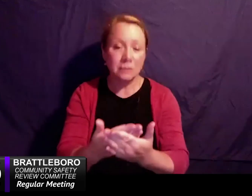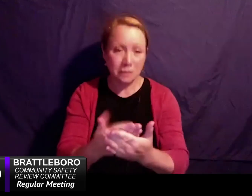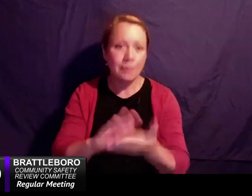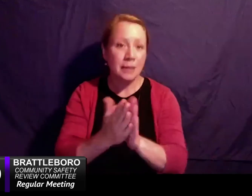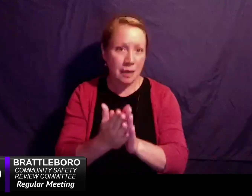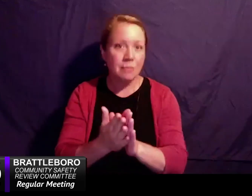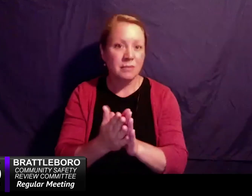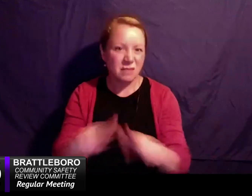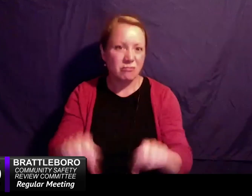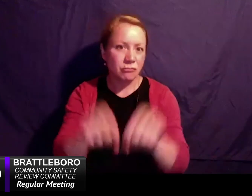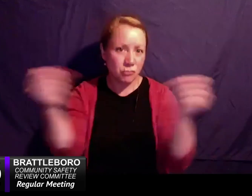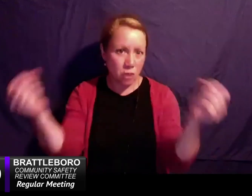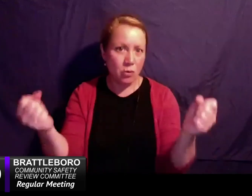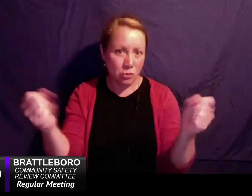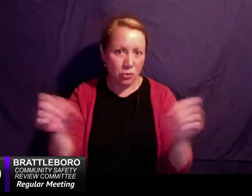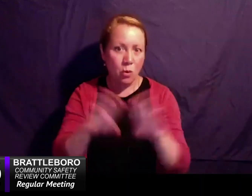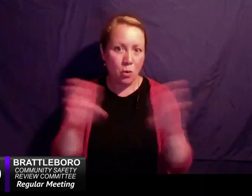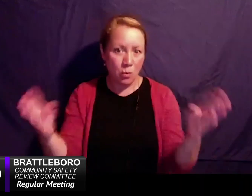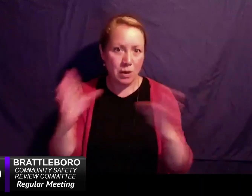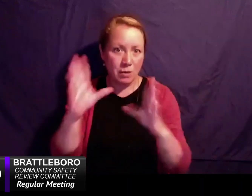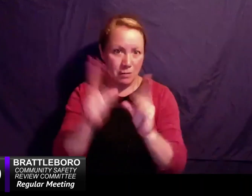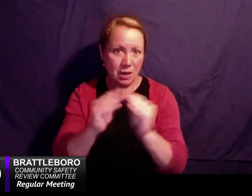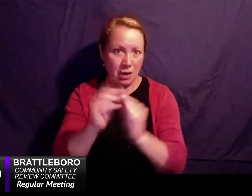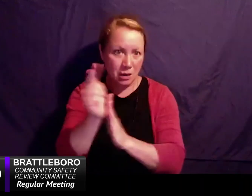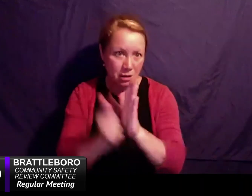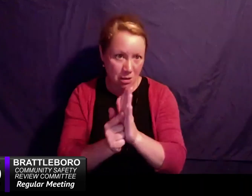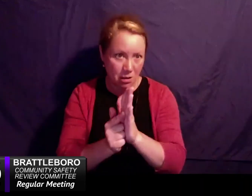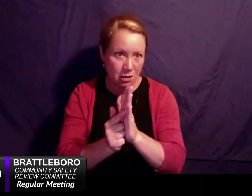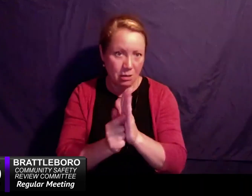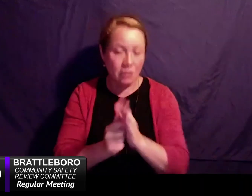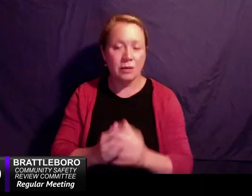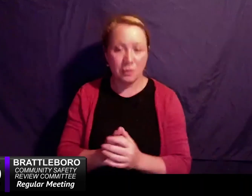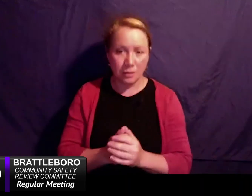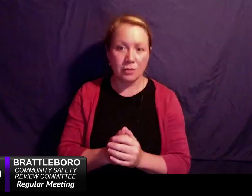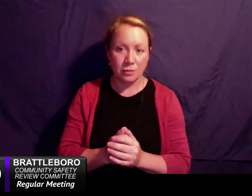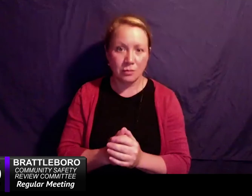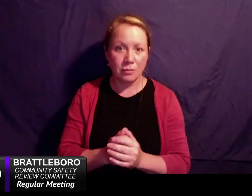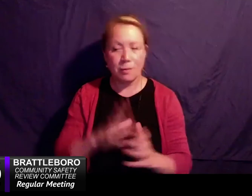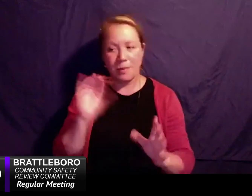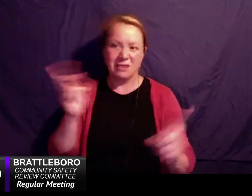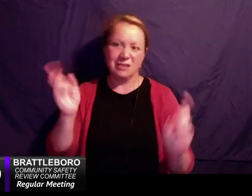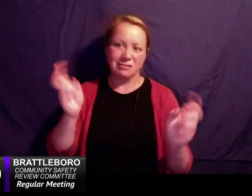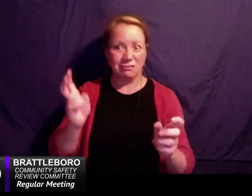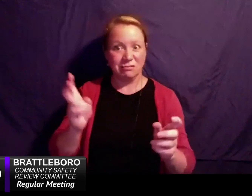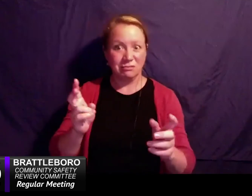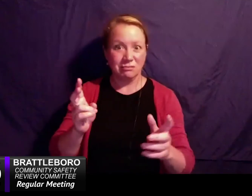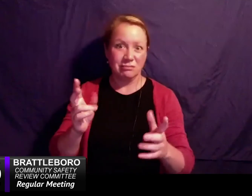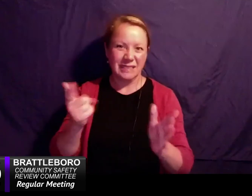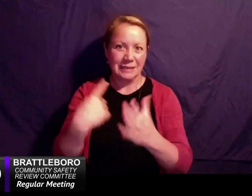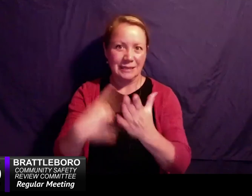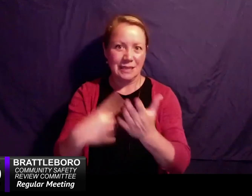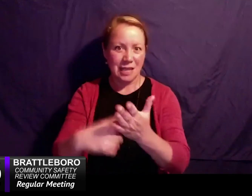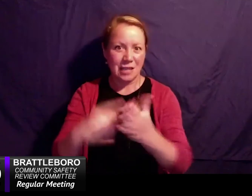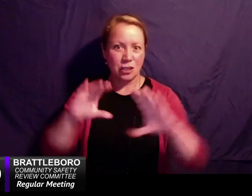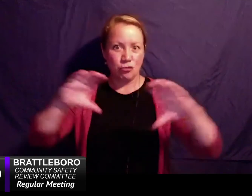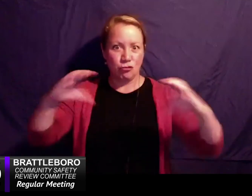a violation of the open meeting law, because as a committee member, you're discussing with the group.